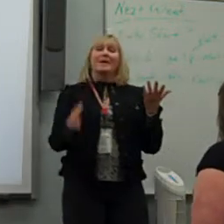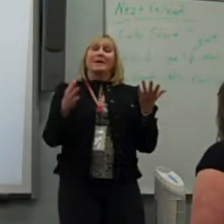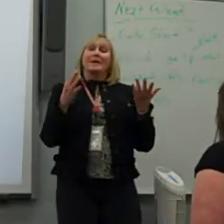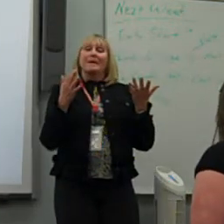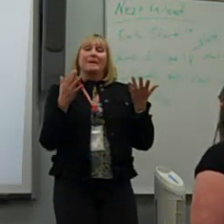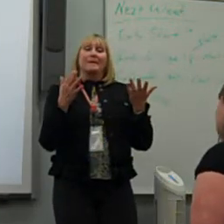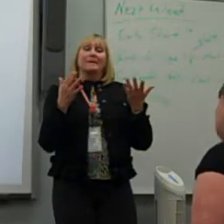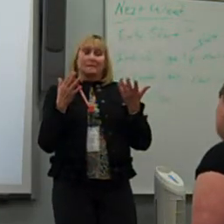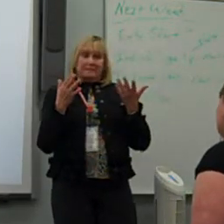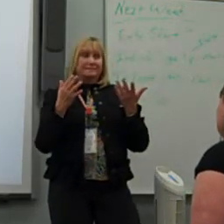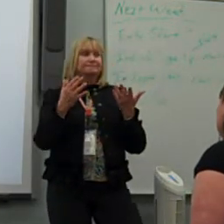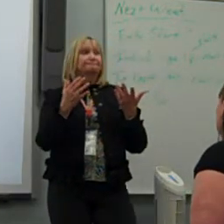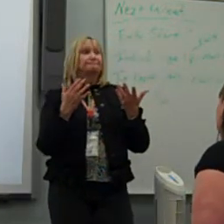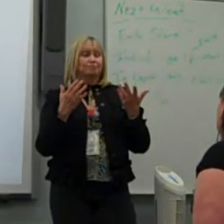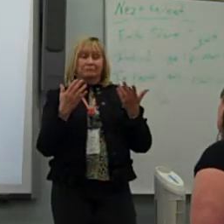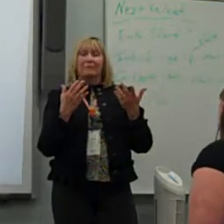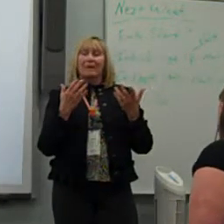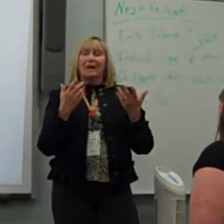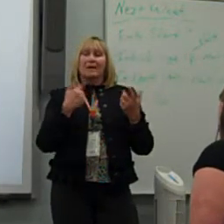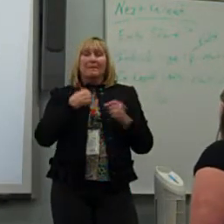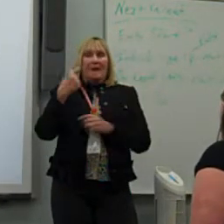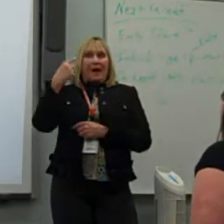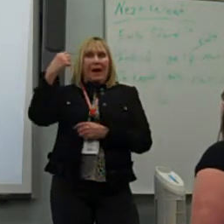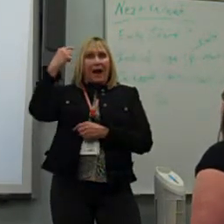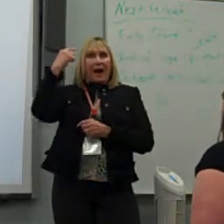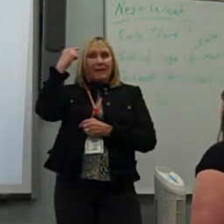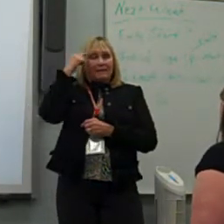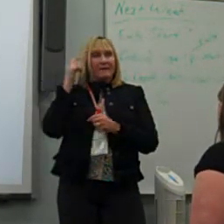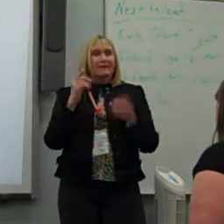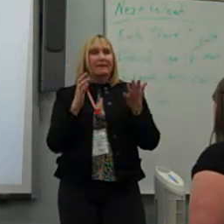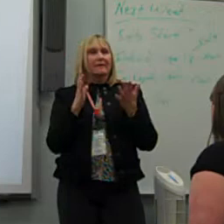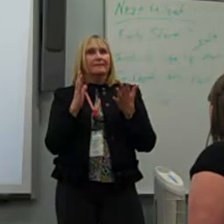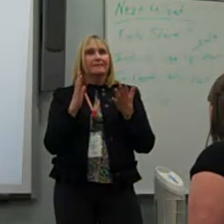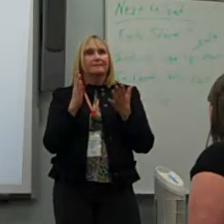I used to have a reputation for always wanting to have a CDI.